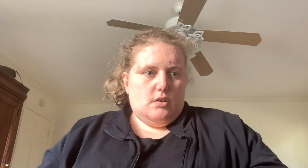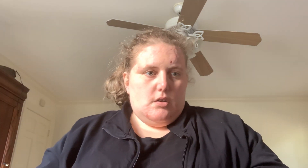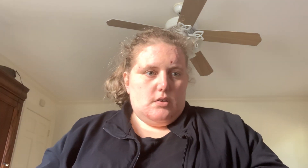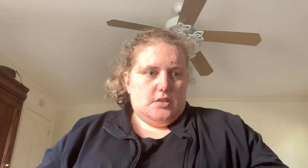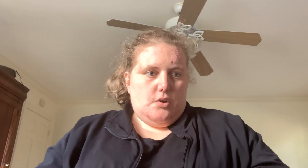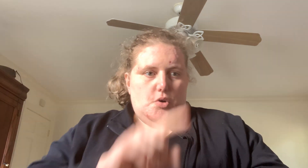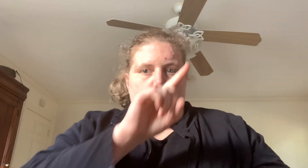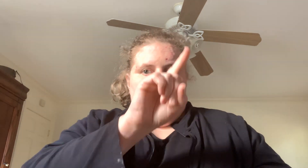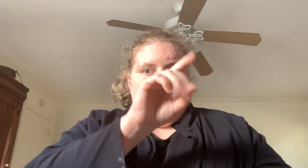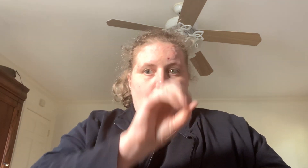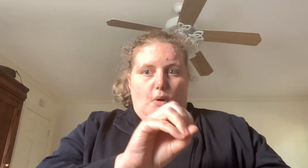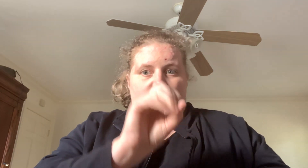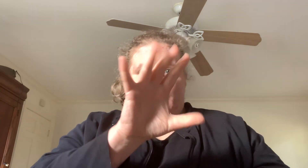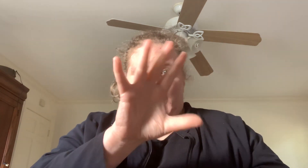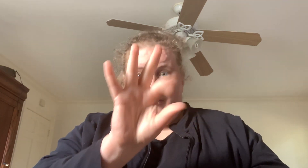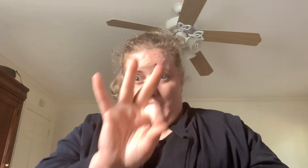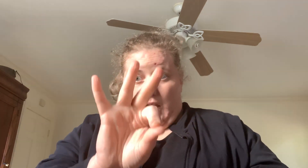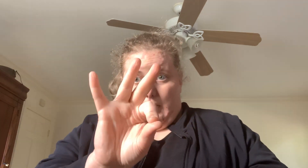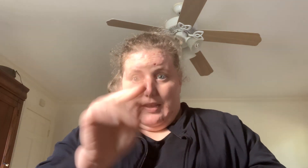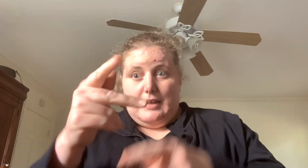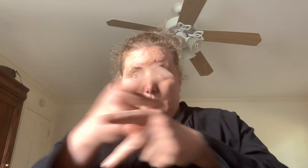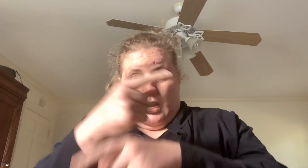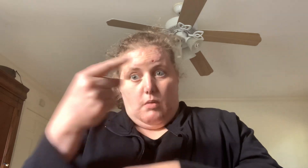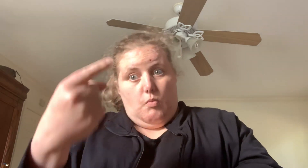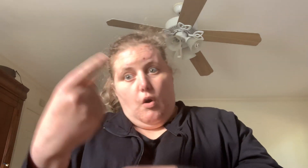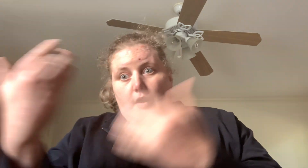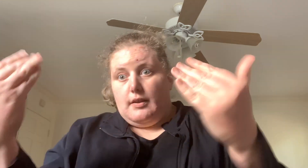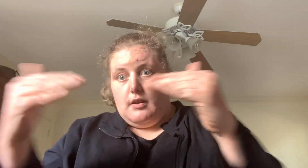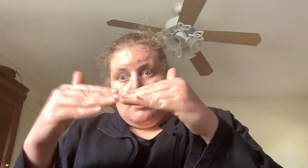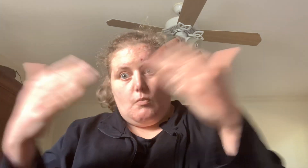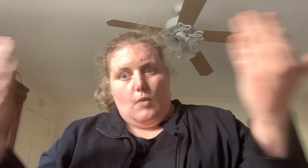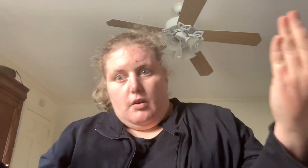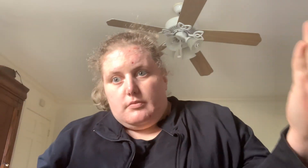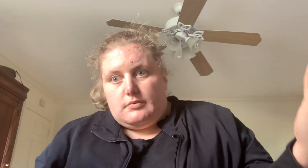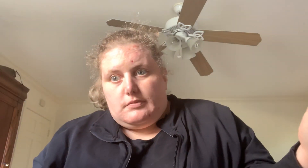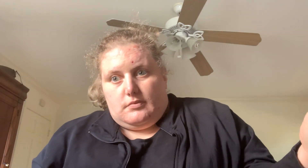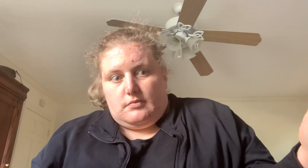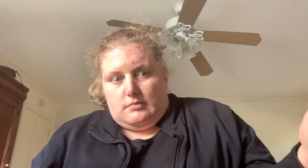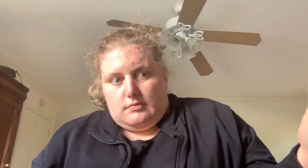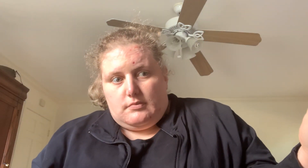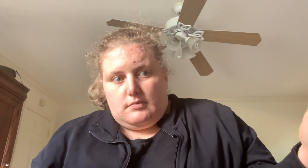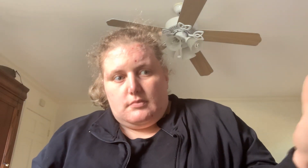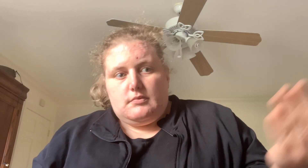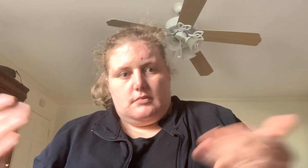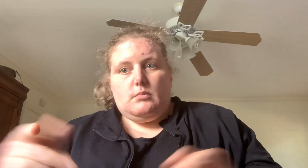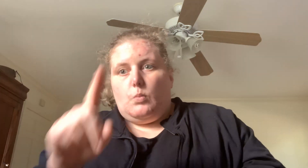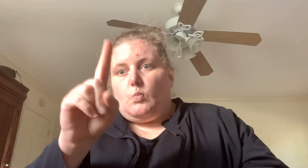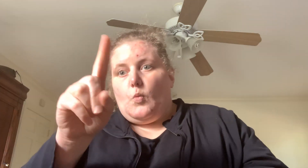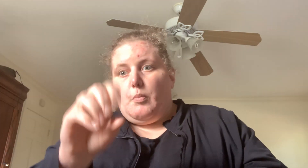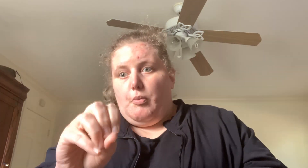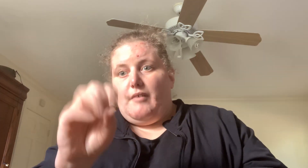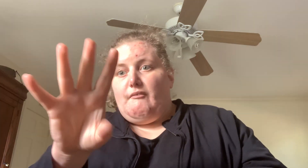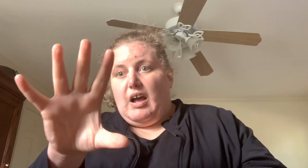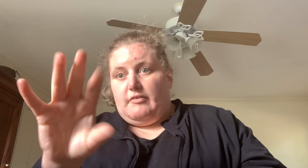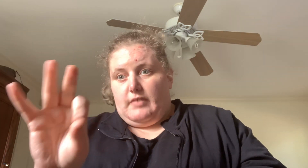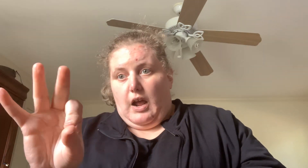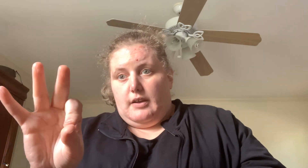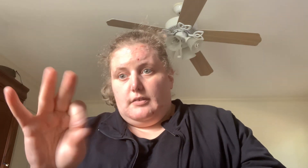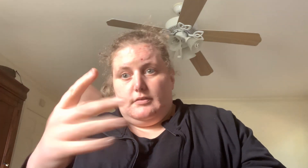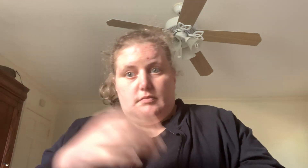essentially 1.59 times 1. So, and then we can cross out our moles copper and moles copper. So